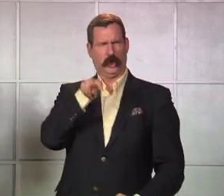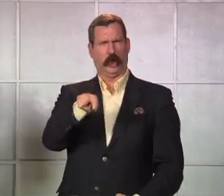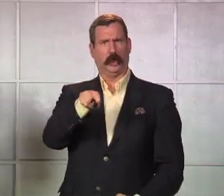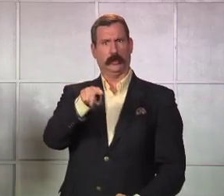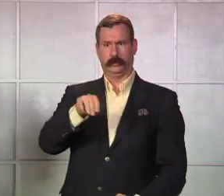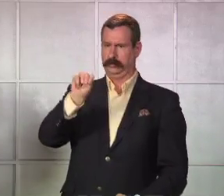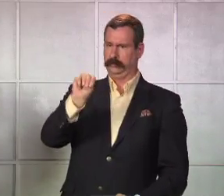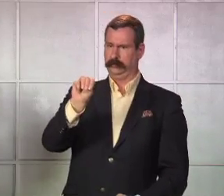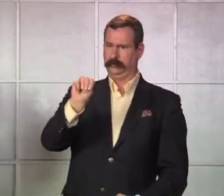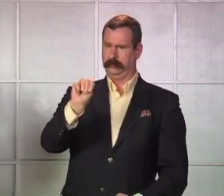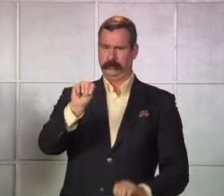me?